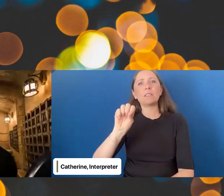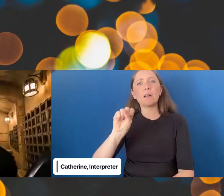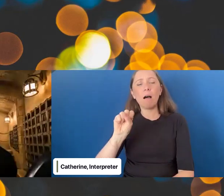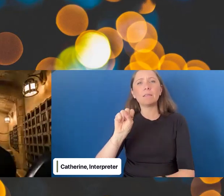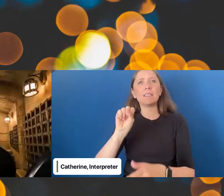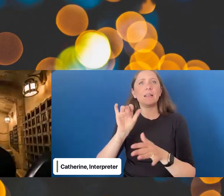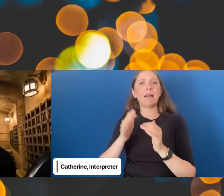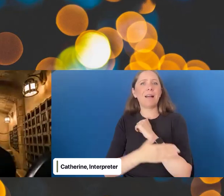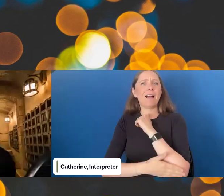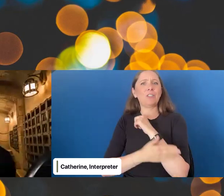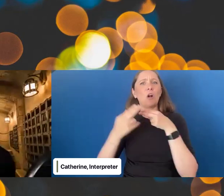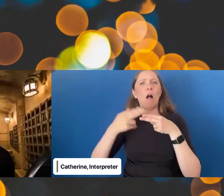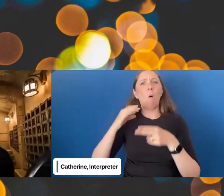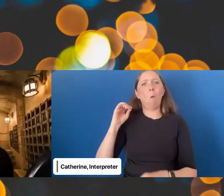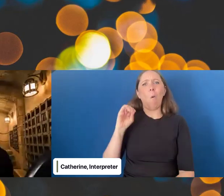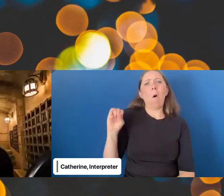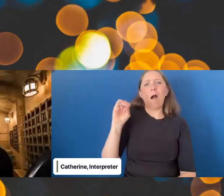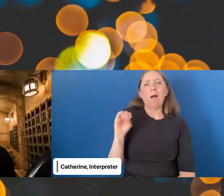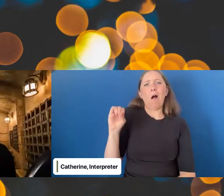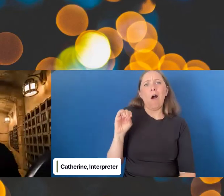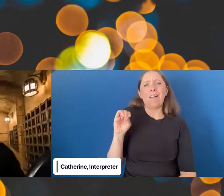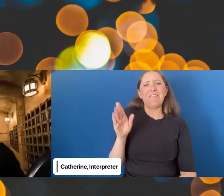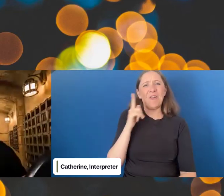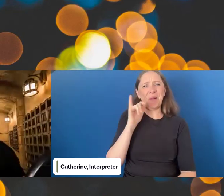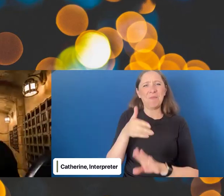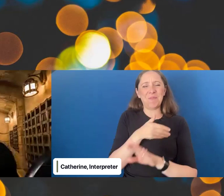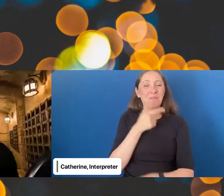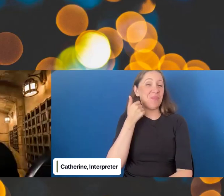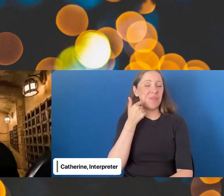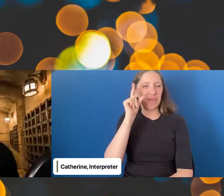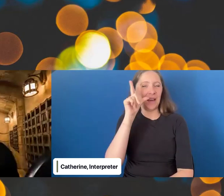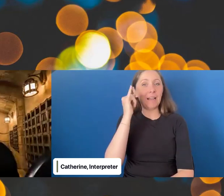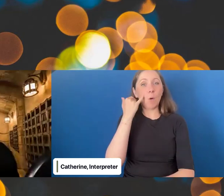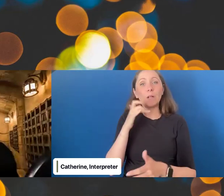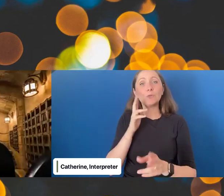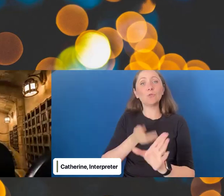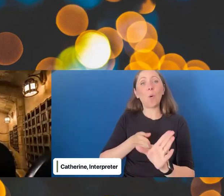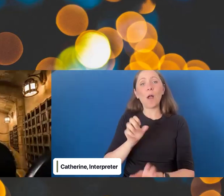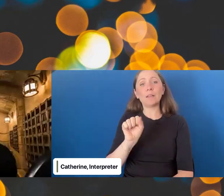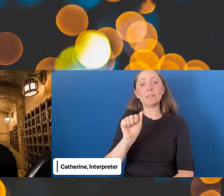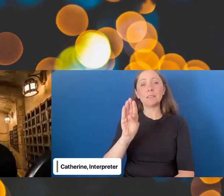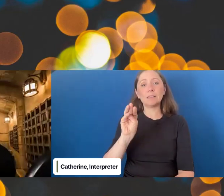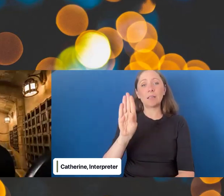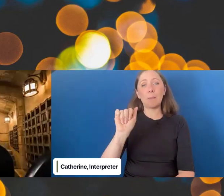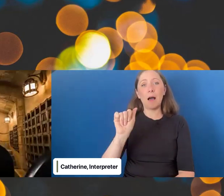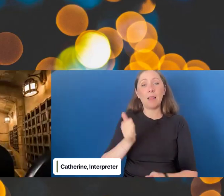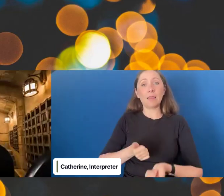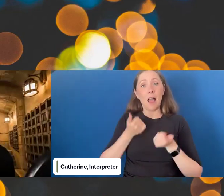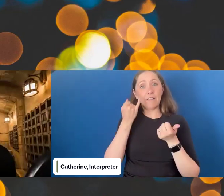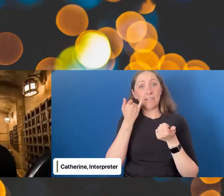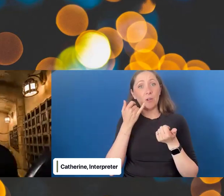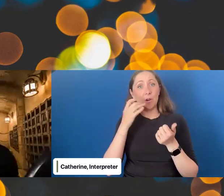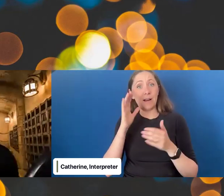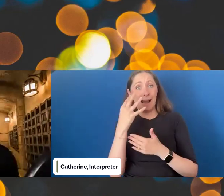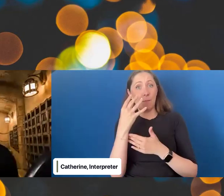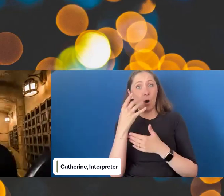a country called Oregon. Never heard of that one before. And if you'd like to join Samba live and you have a working camera and mic, you